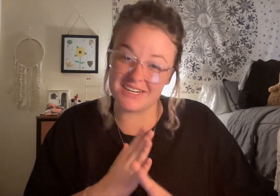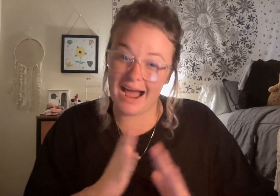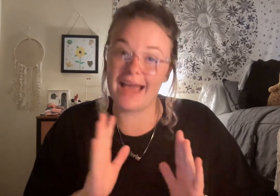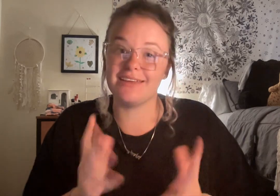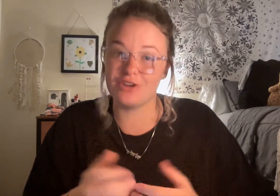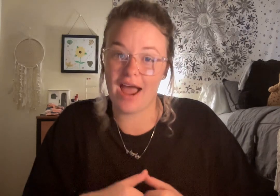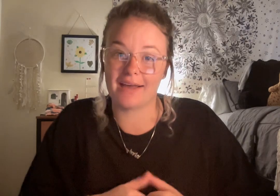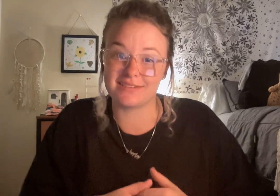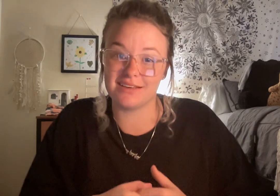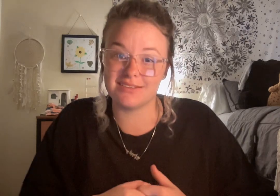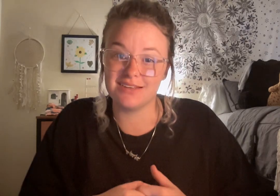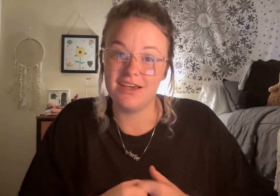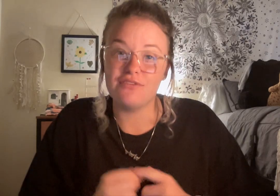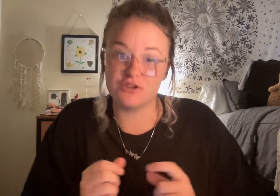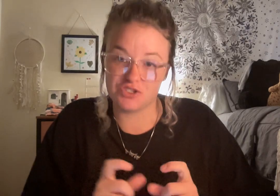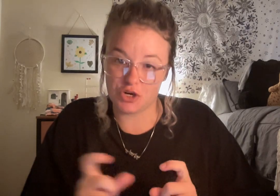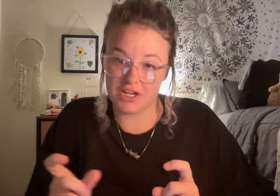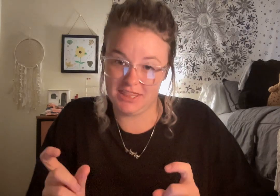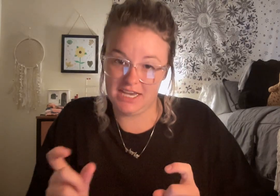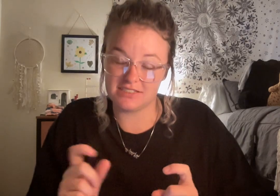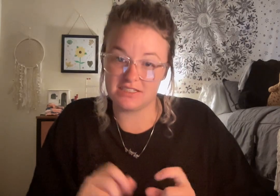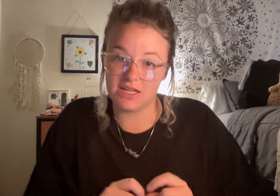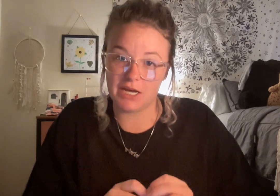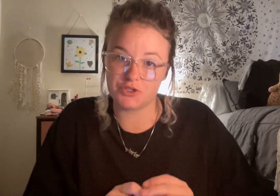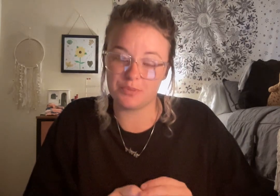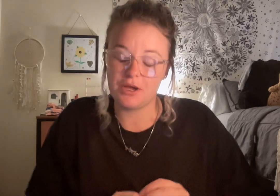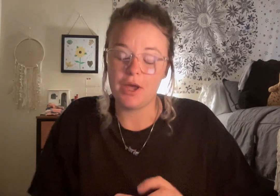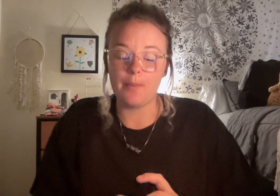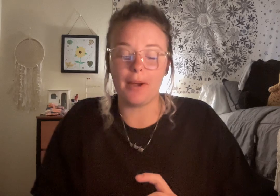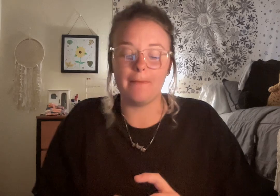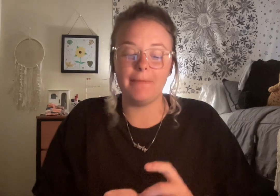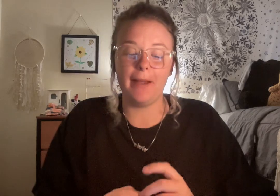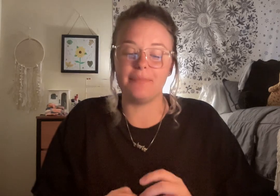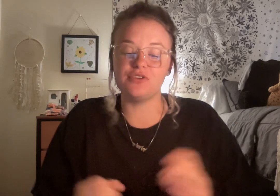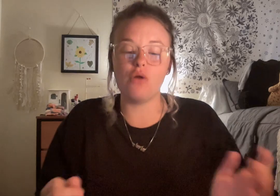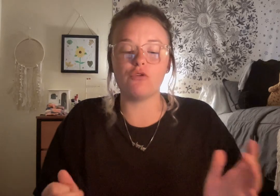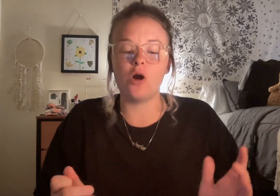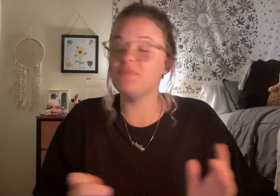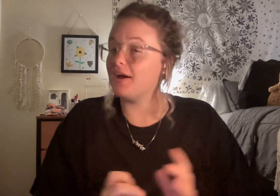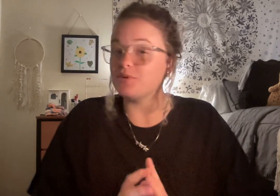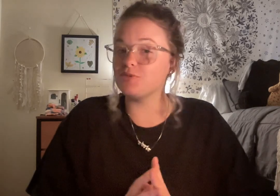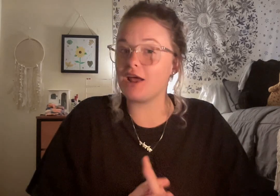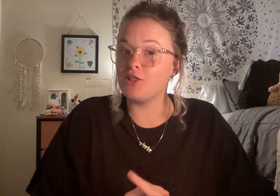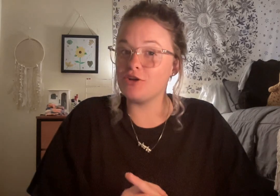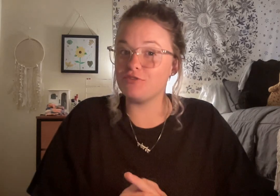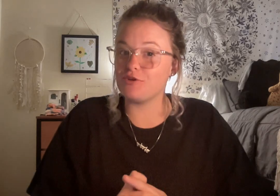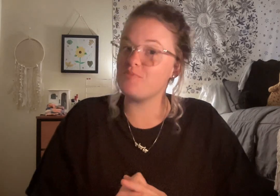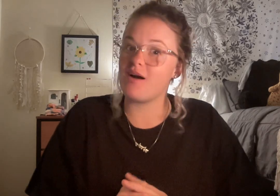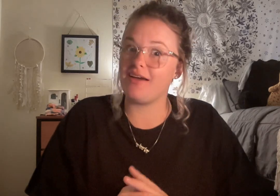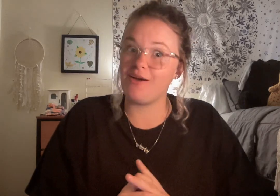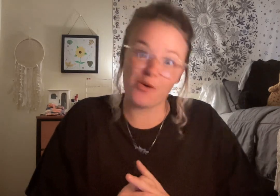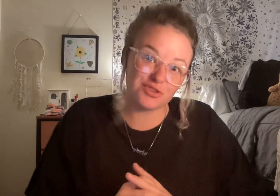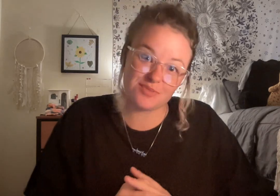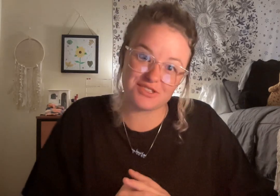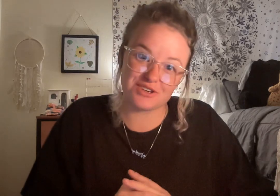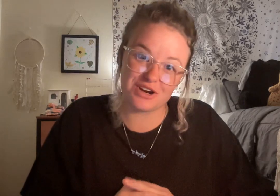deny their access for certain things in the classroom. But yeah, so overall, that was what I learned from my whole semester